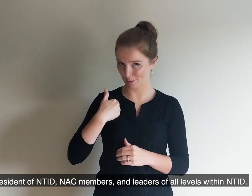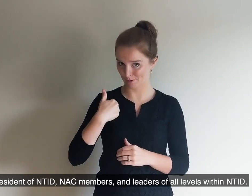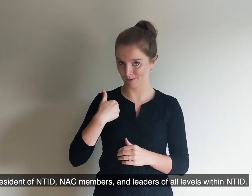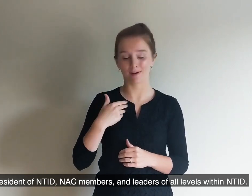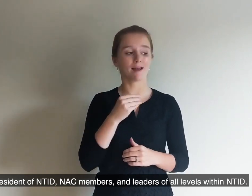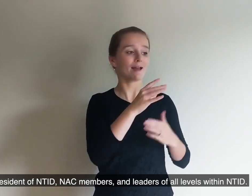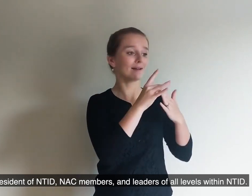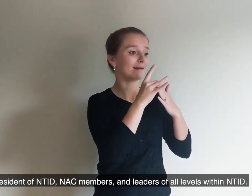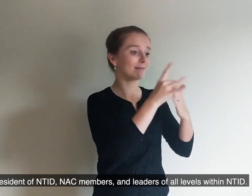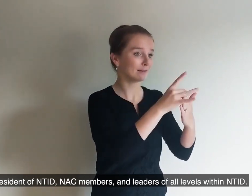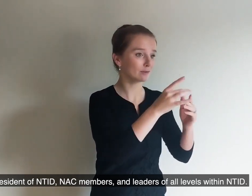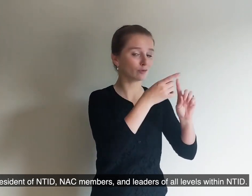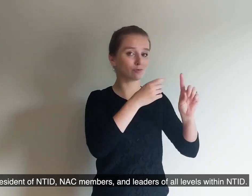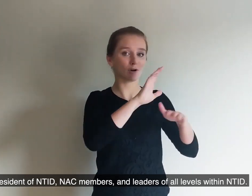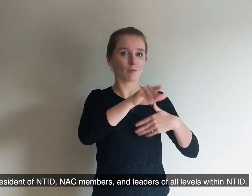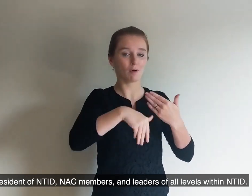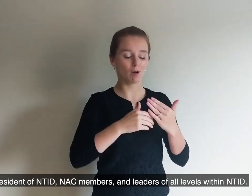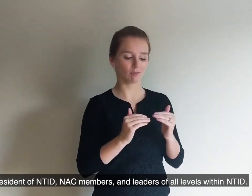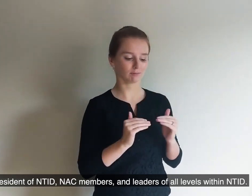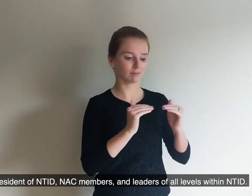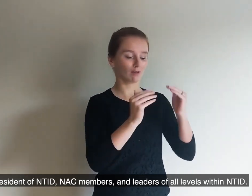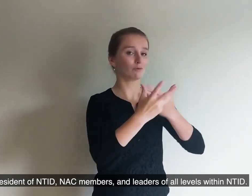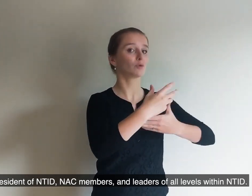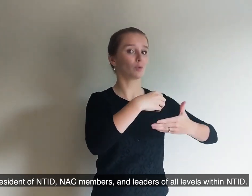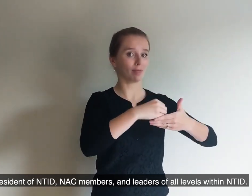levels within NTID.